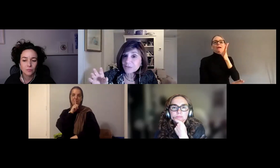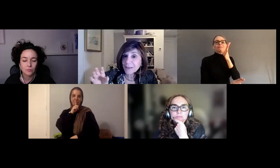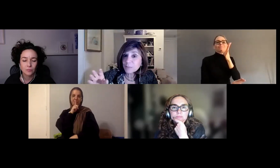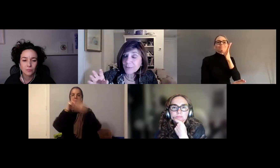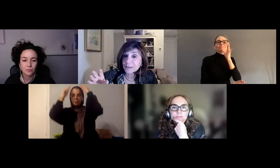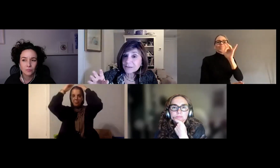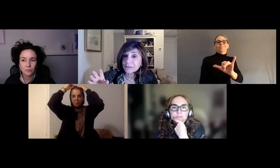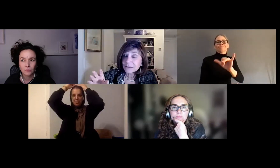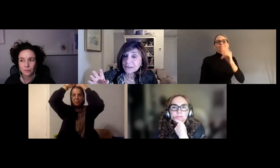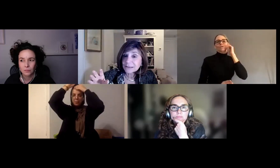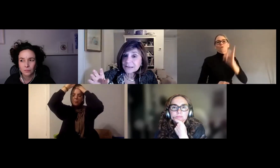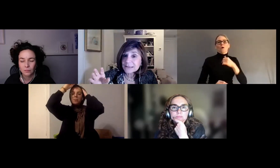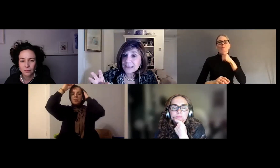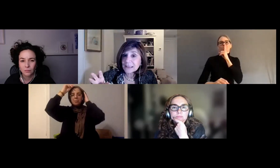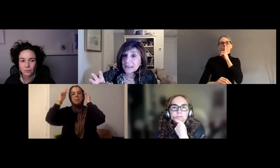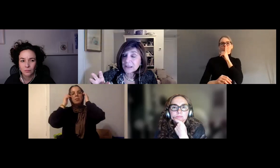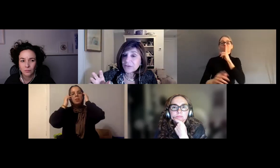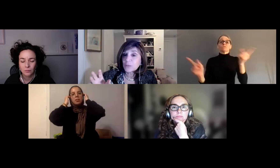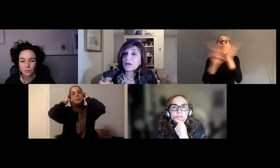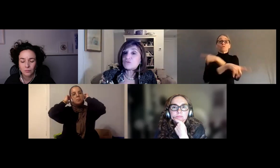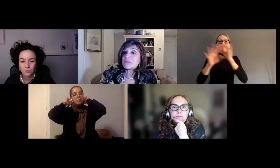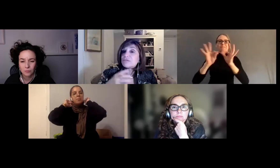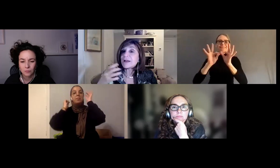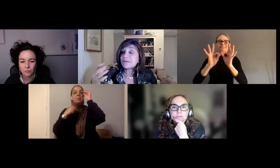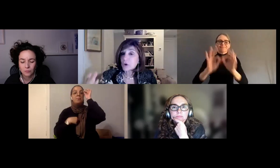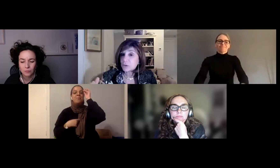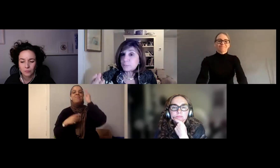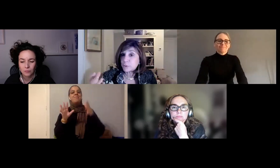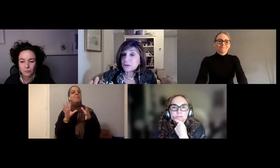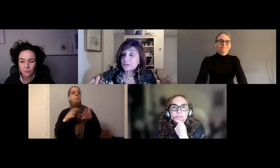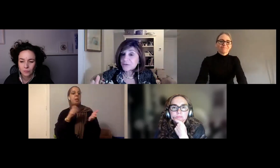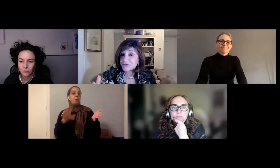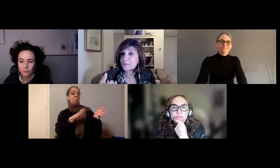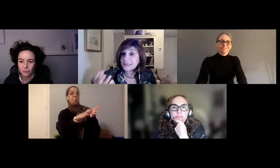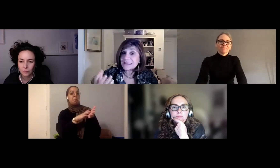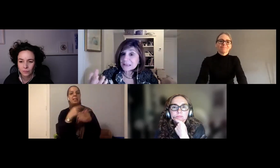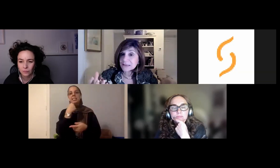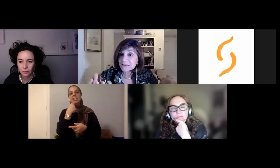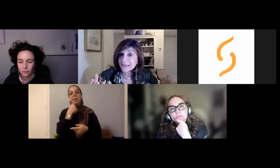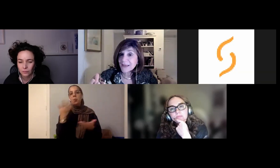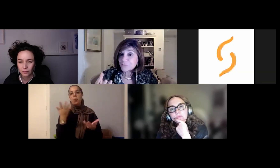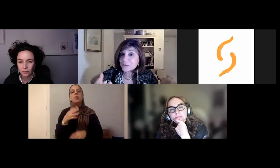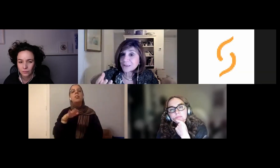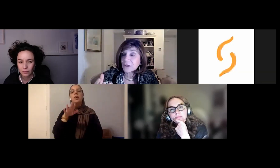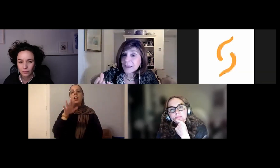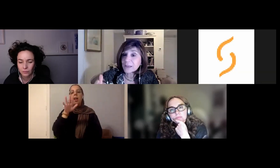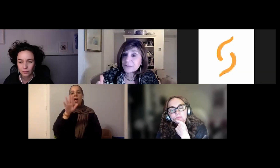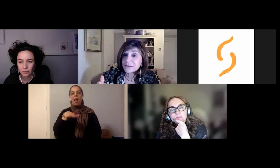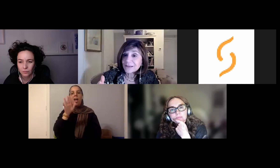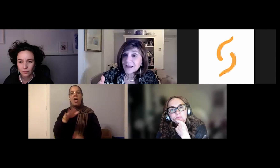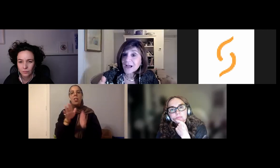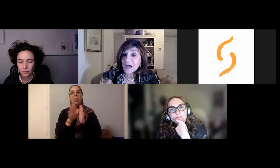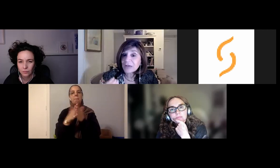acknowledgements to the paperback, saying that when I reread the whole book with some distance after it had come